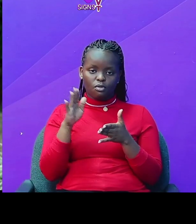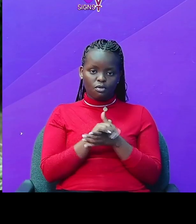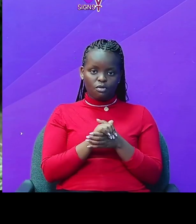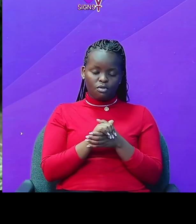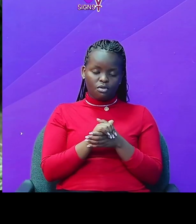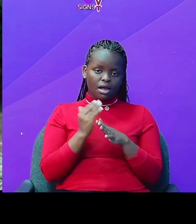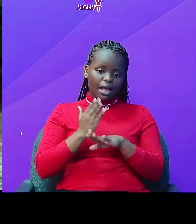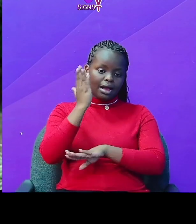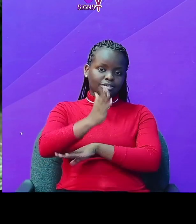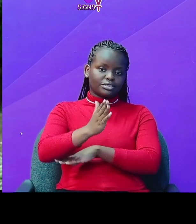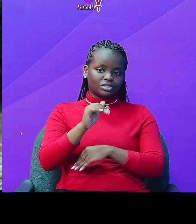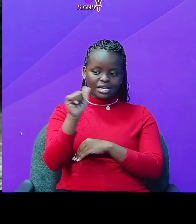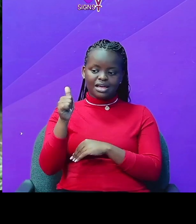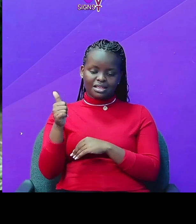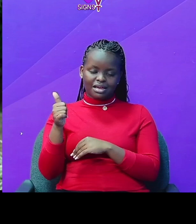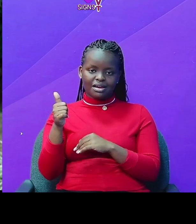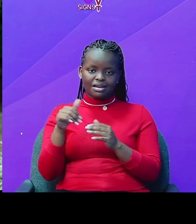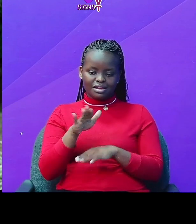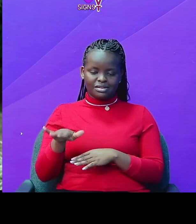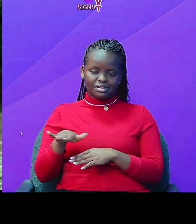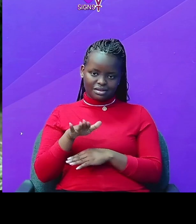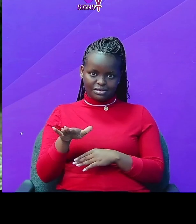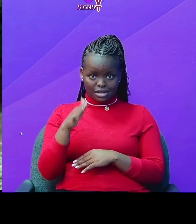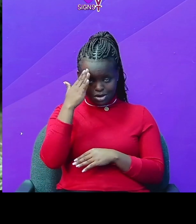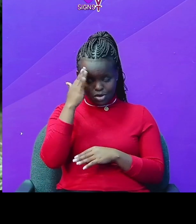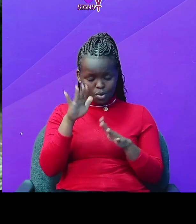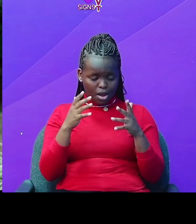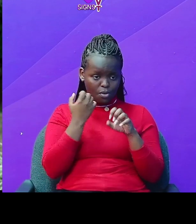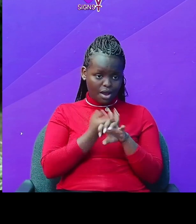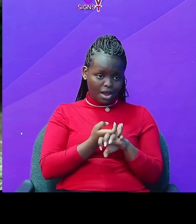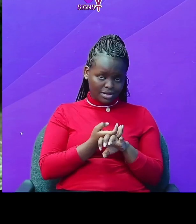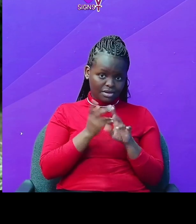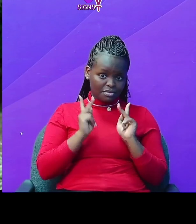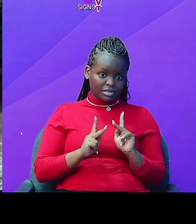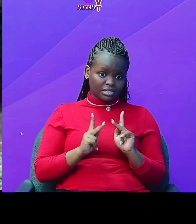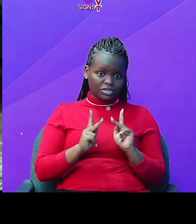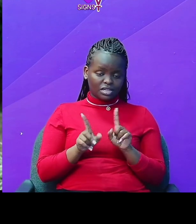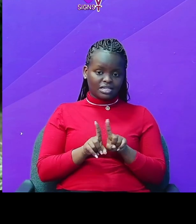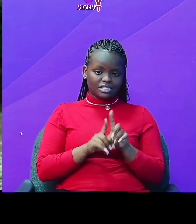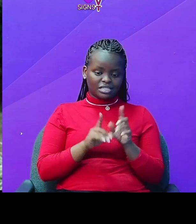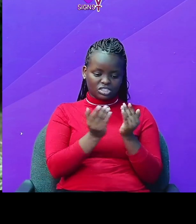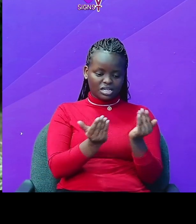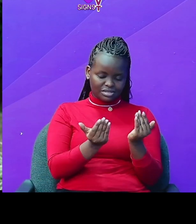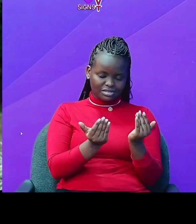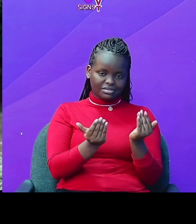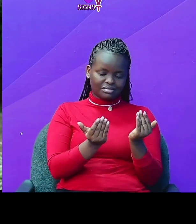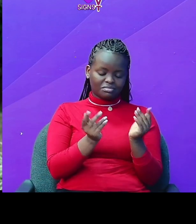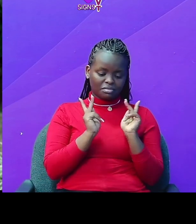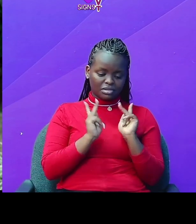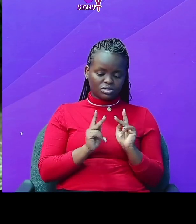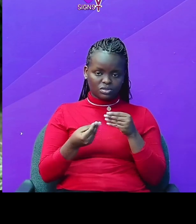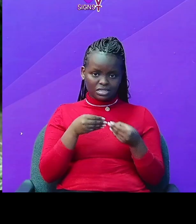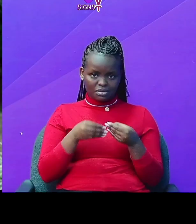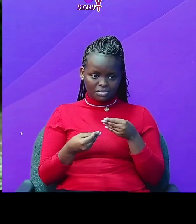across other areas, because I know how difficult, as someone that has a child with disability, I know how it really